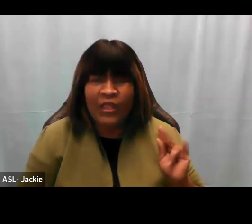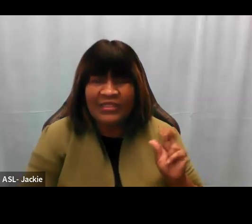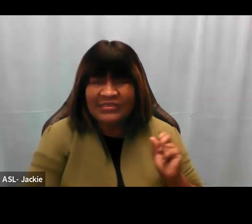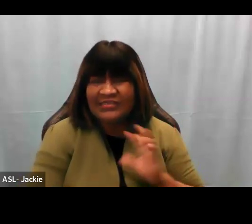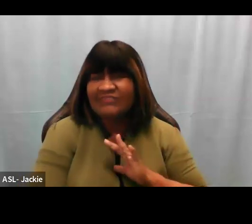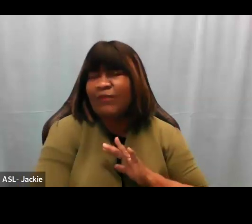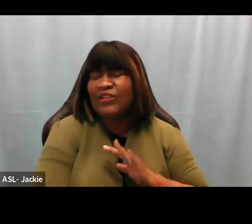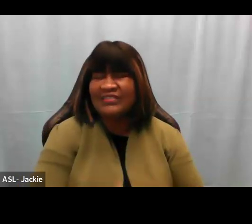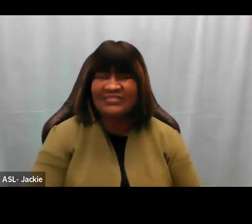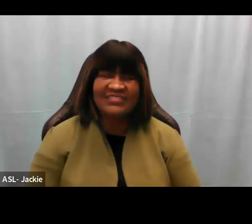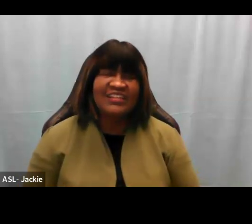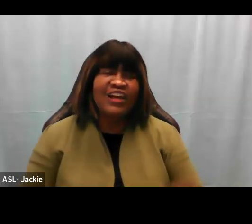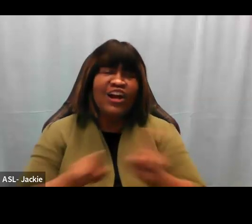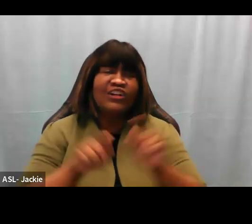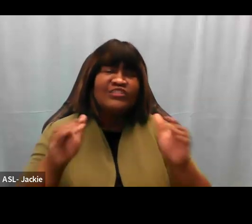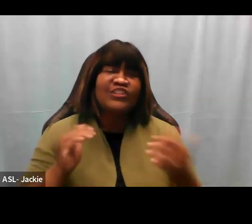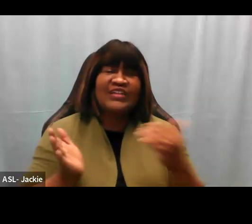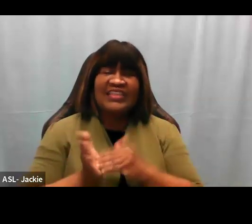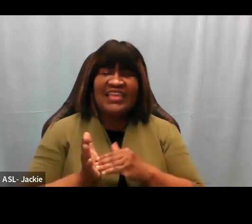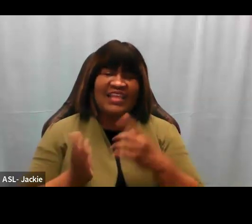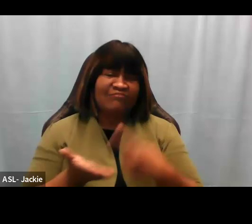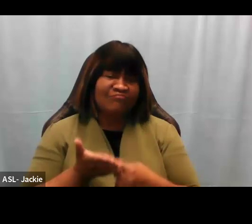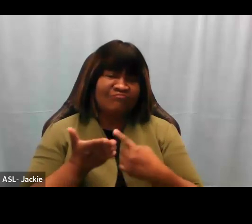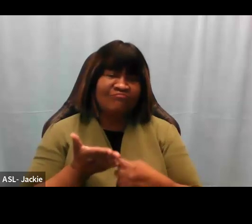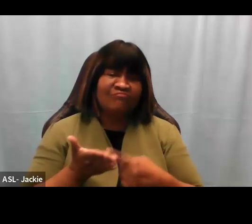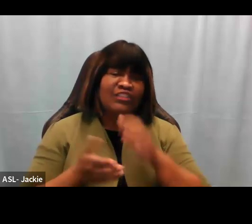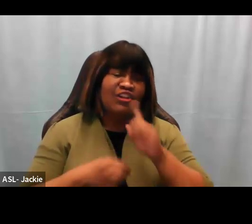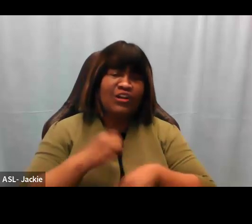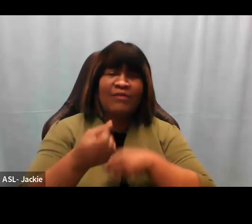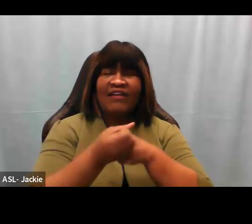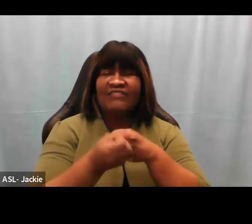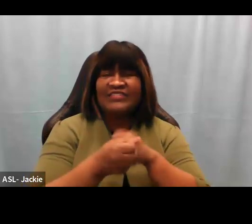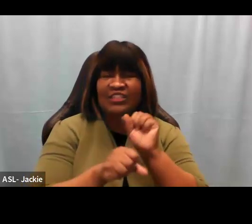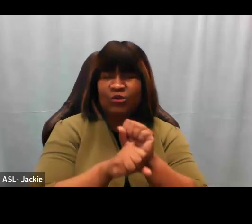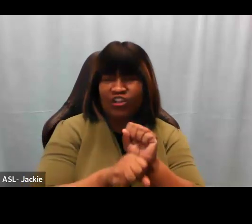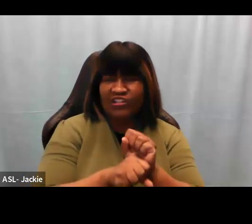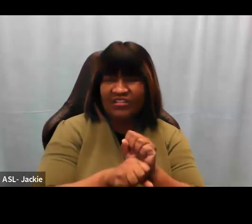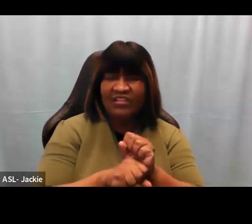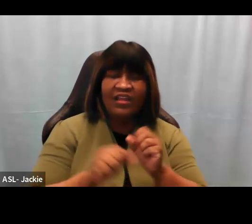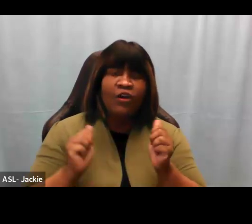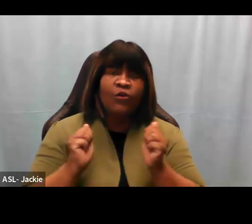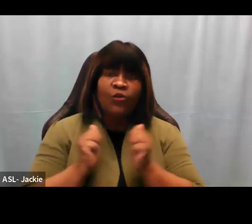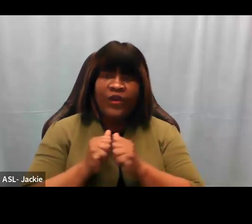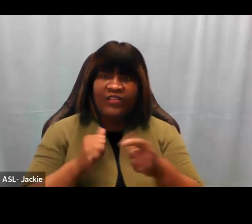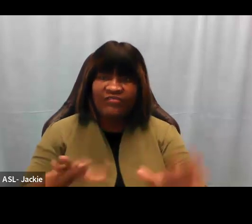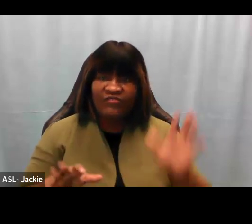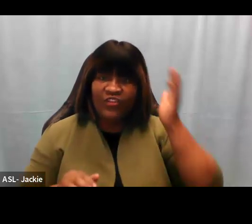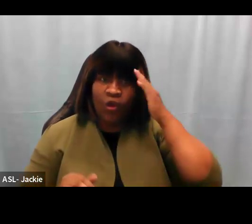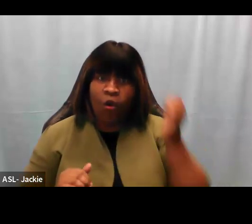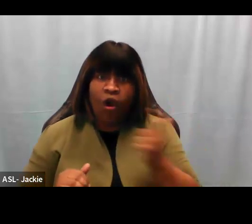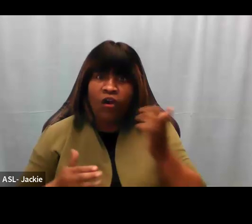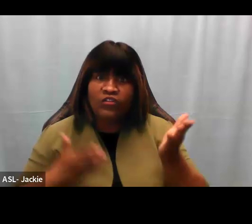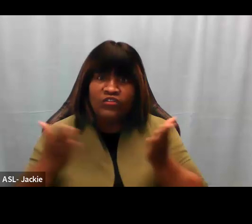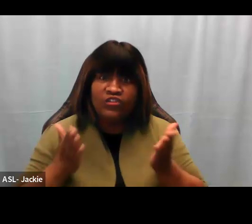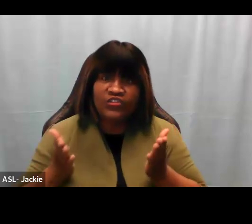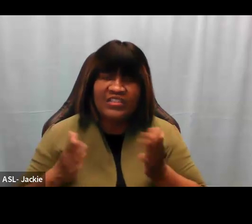individual advocacy, I keep coming back to advocacy work, because along with knowing all these services, you